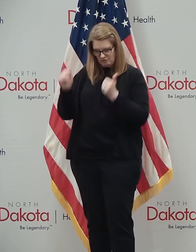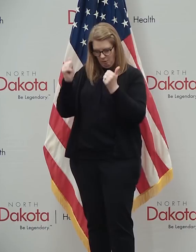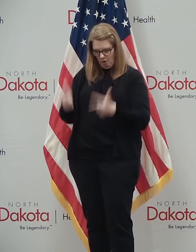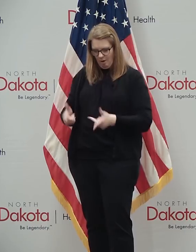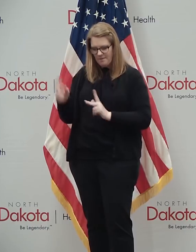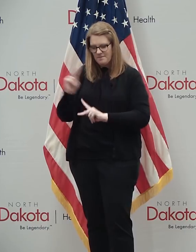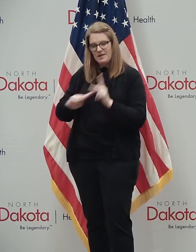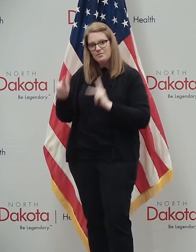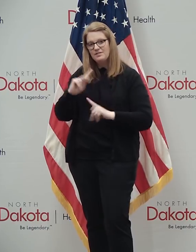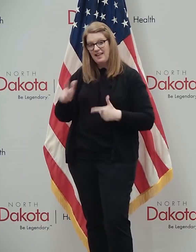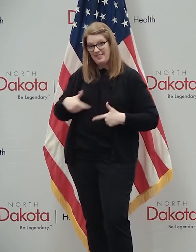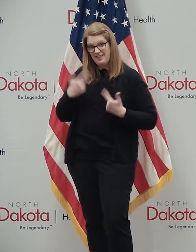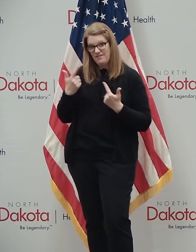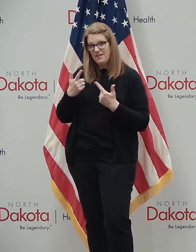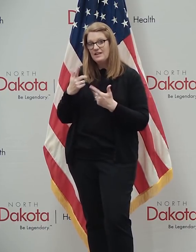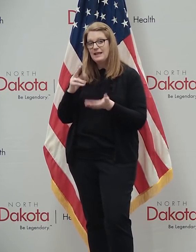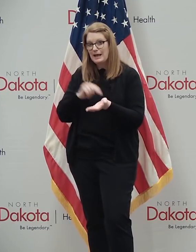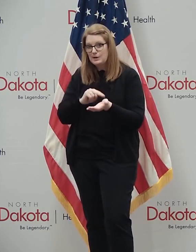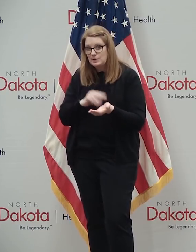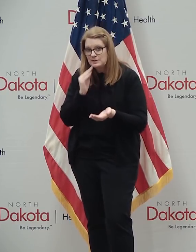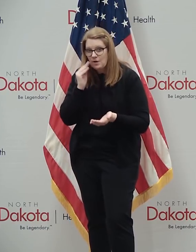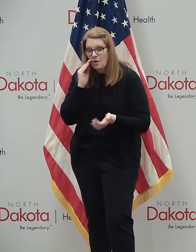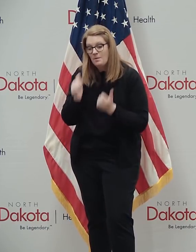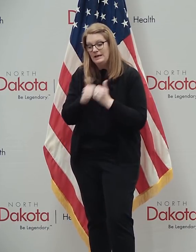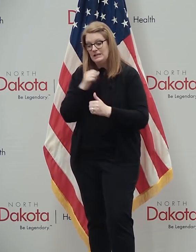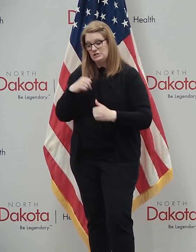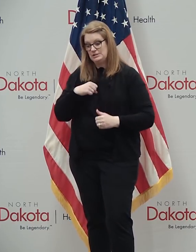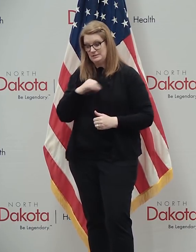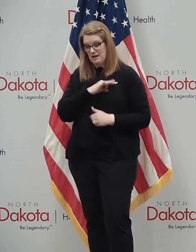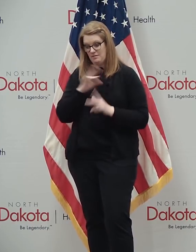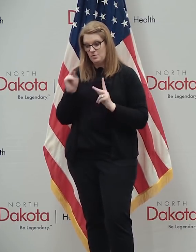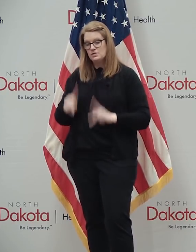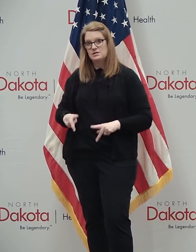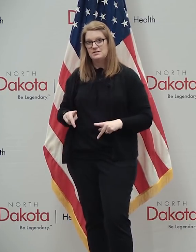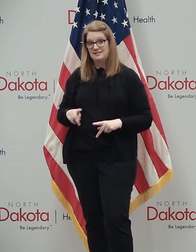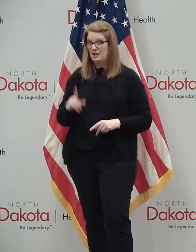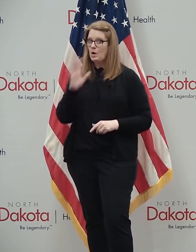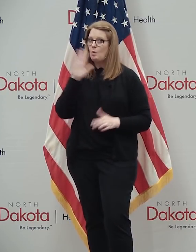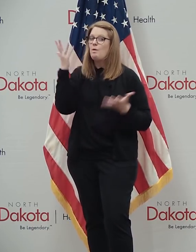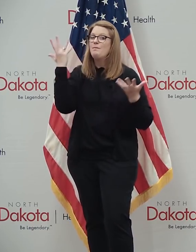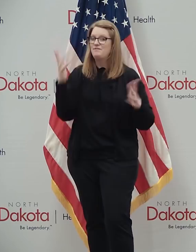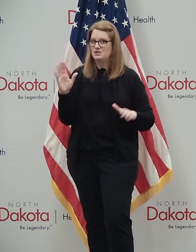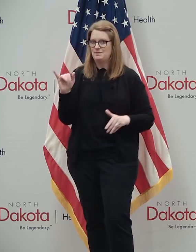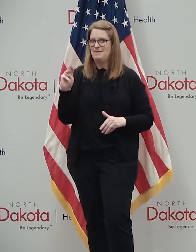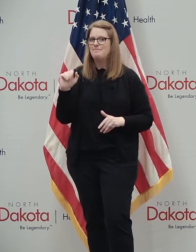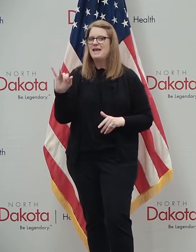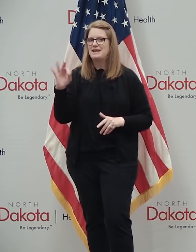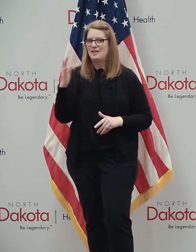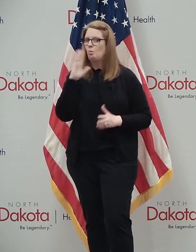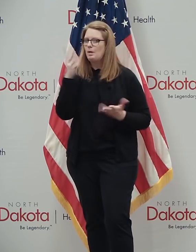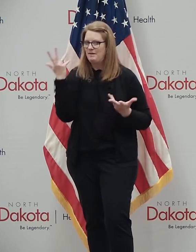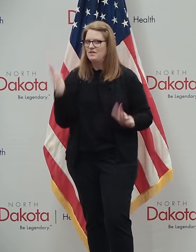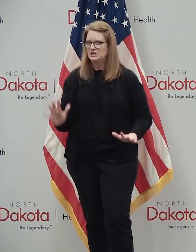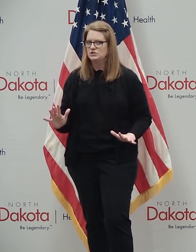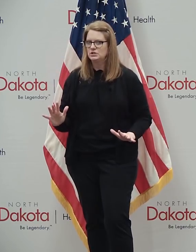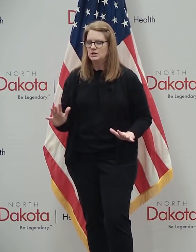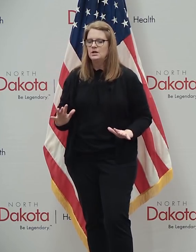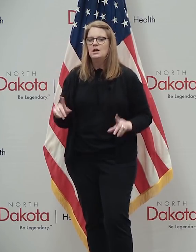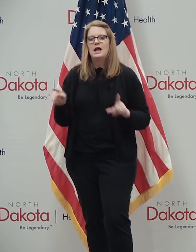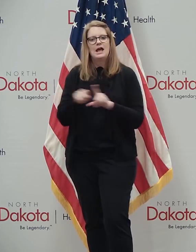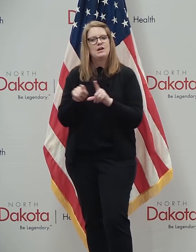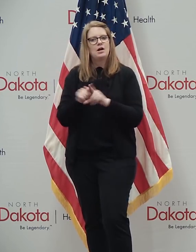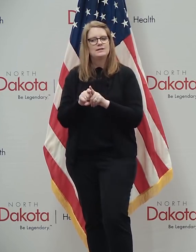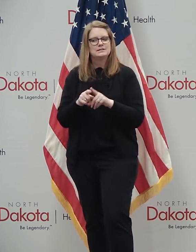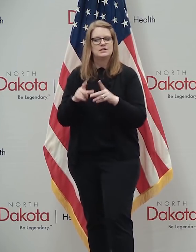resides in long-term care and every staff person, which we will get done by May 9th. That kind of being able to do that and do the